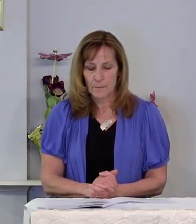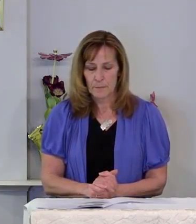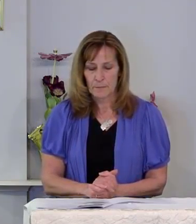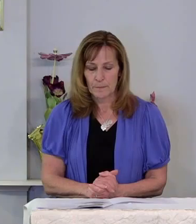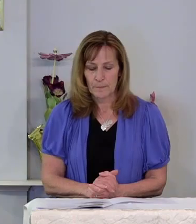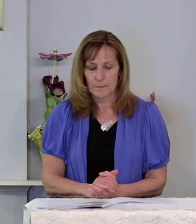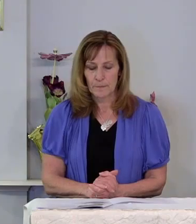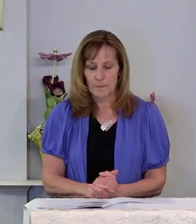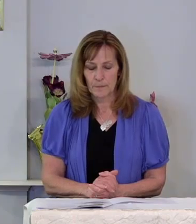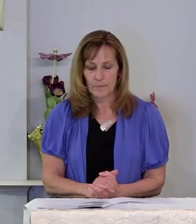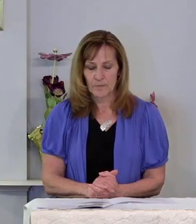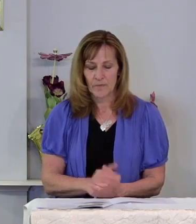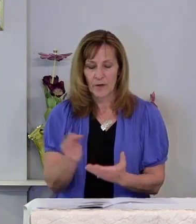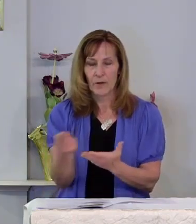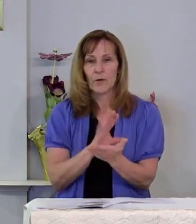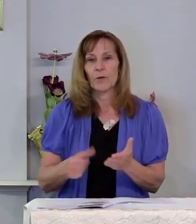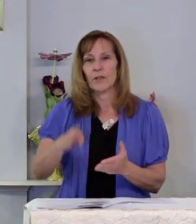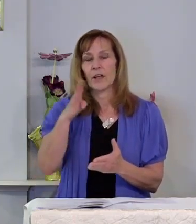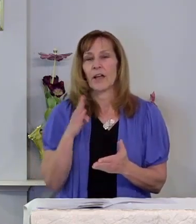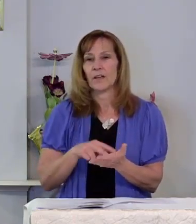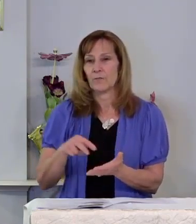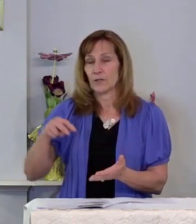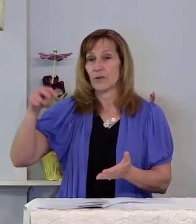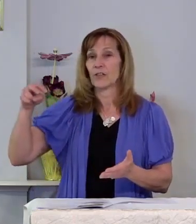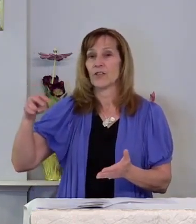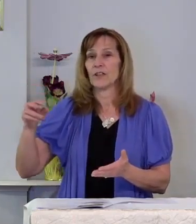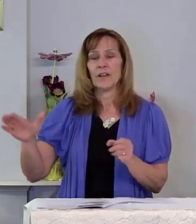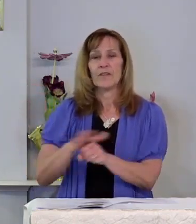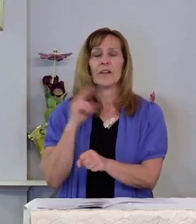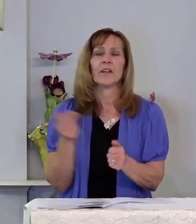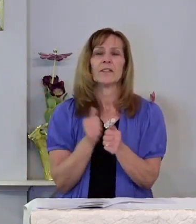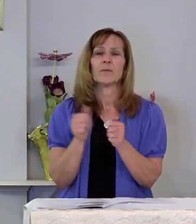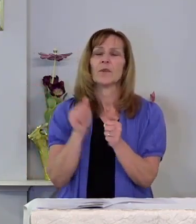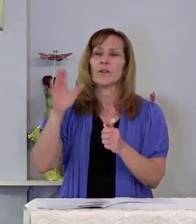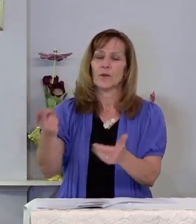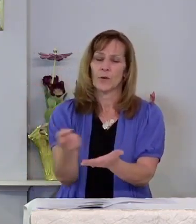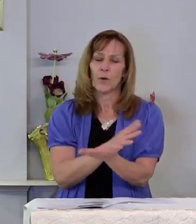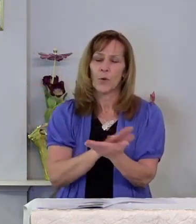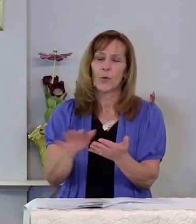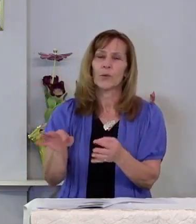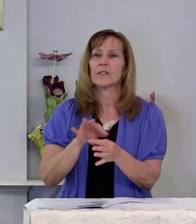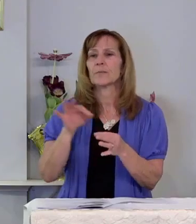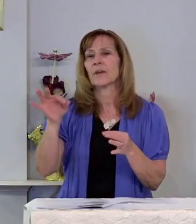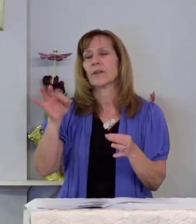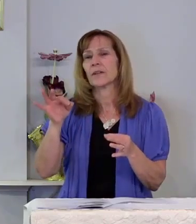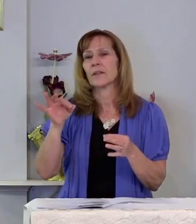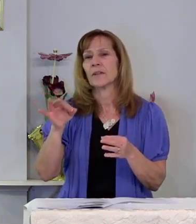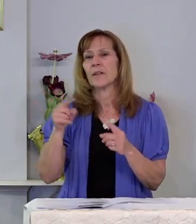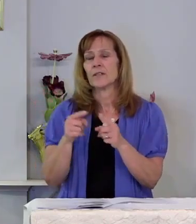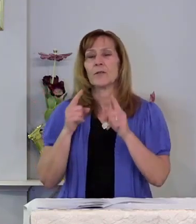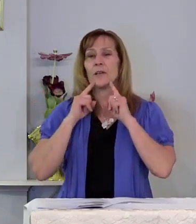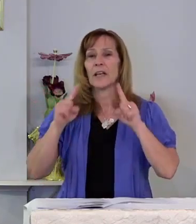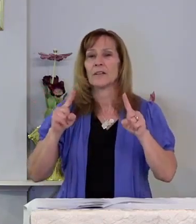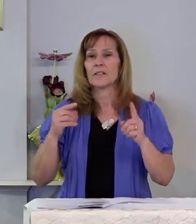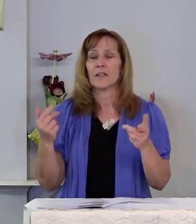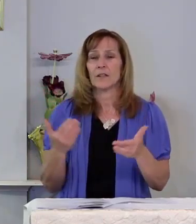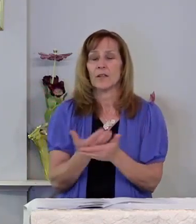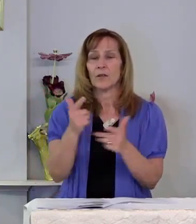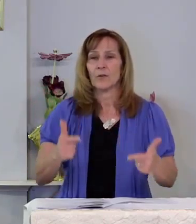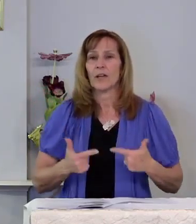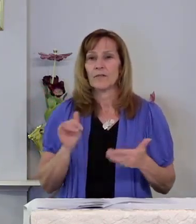Rooted in the abundant life and love of Jesus Christ, we pray for the life of the church, the lives